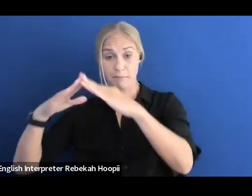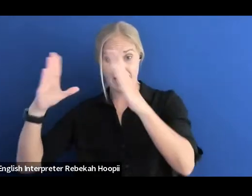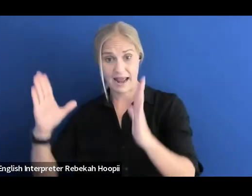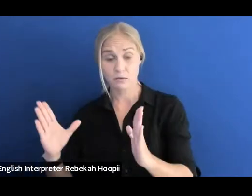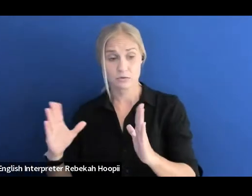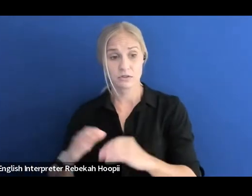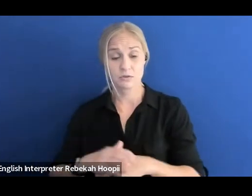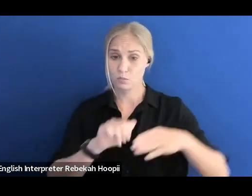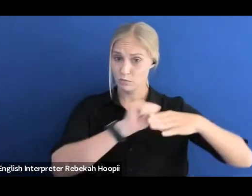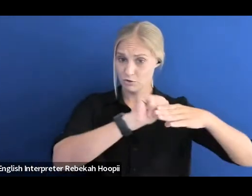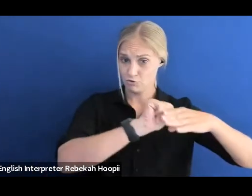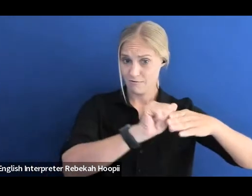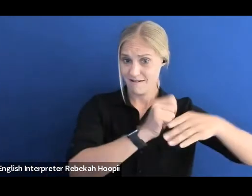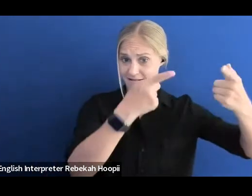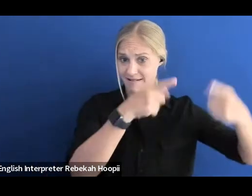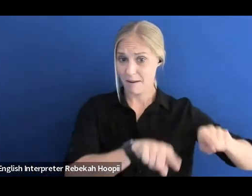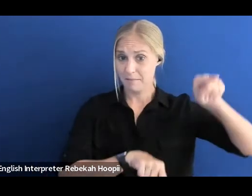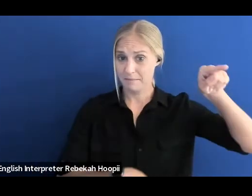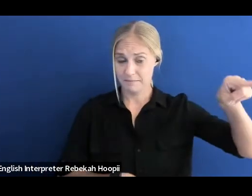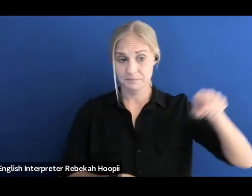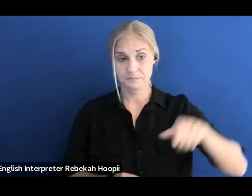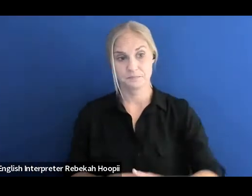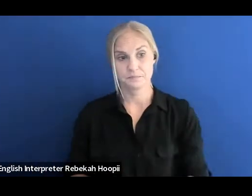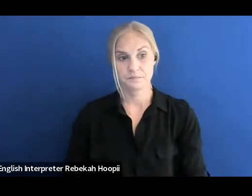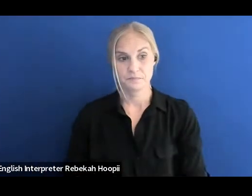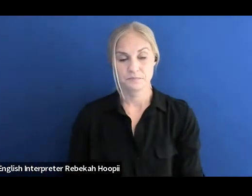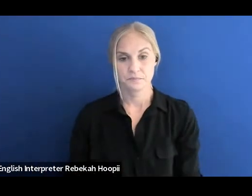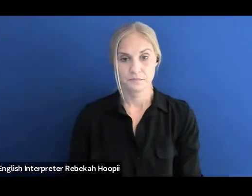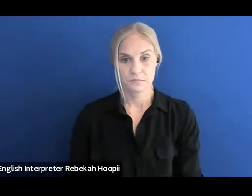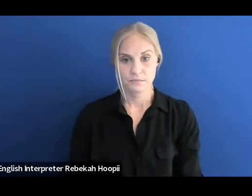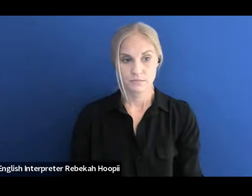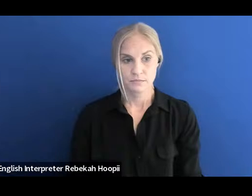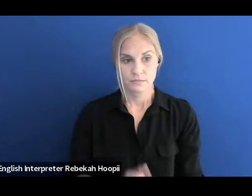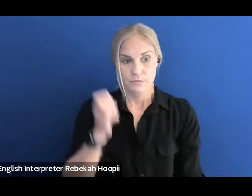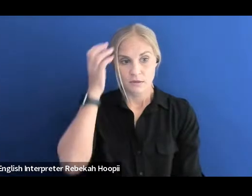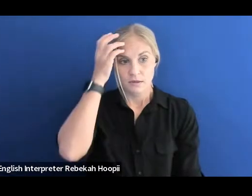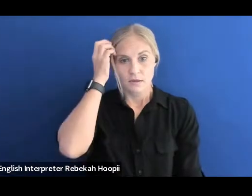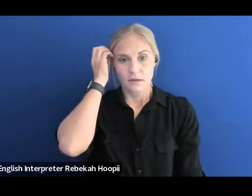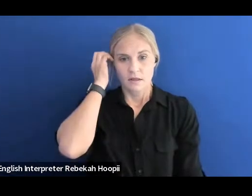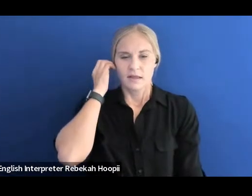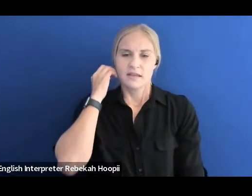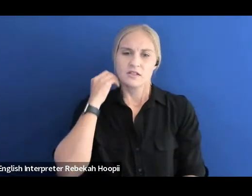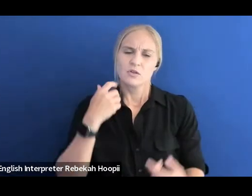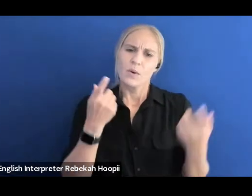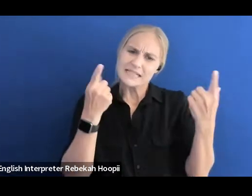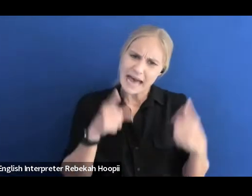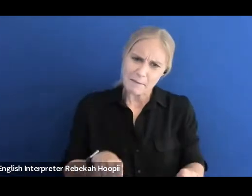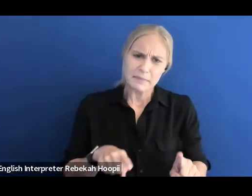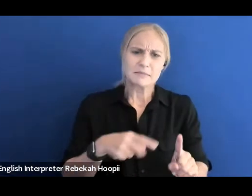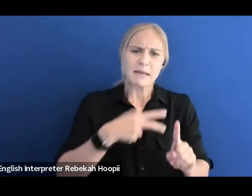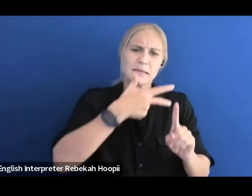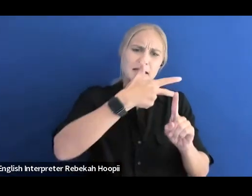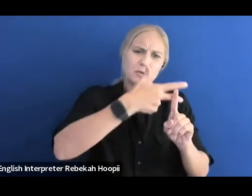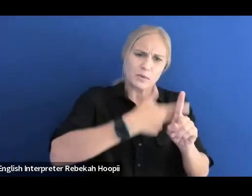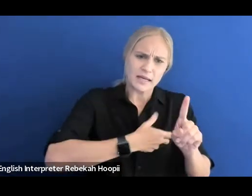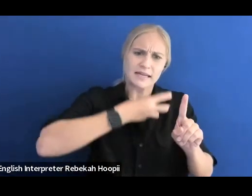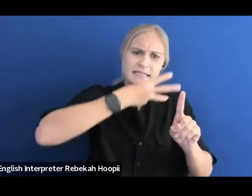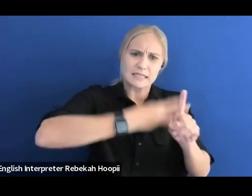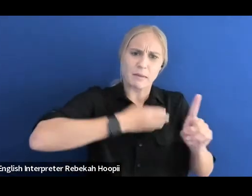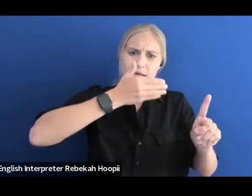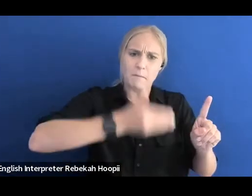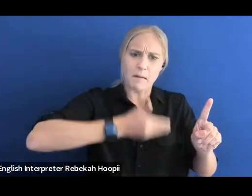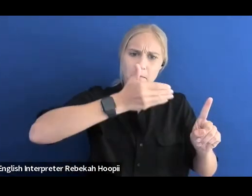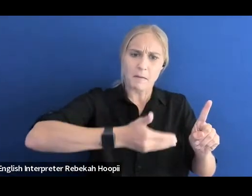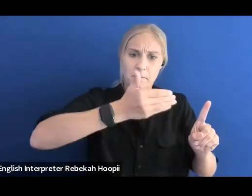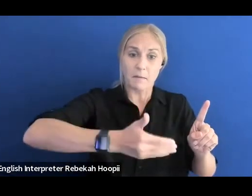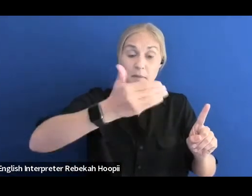the training is being conducted, which is roughly every 3 to 6 months, and it's pretty much